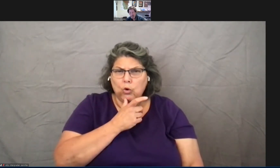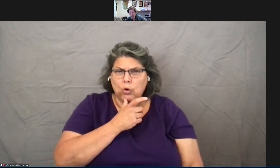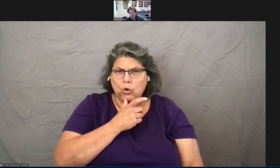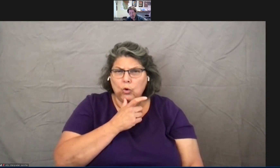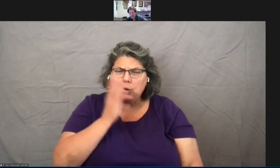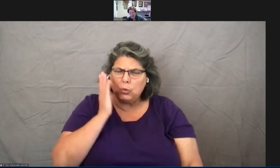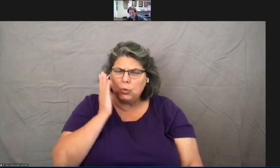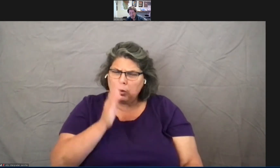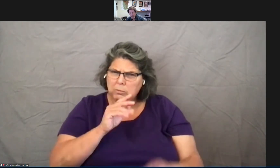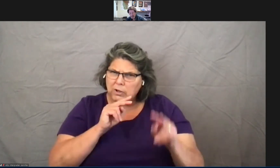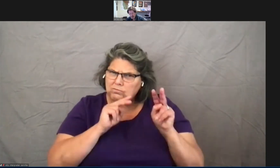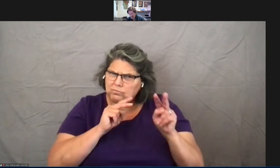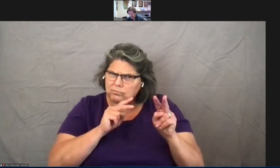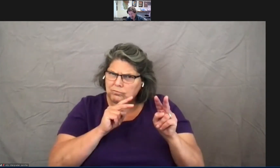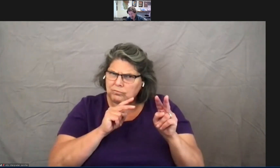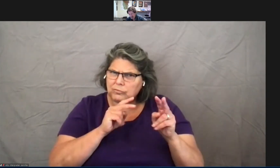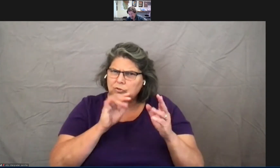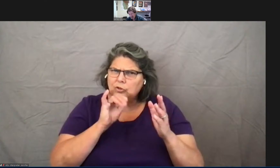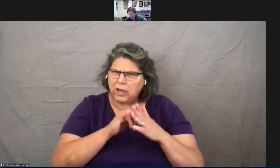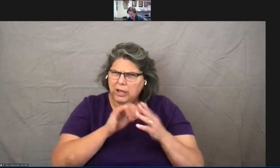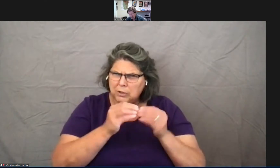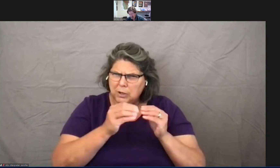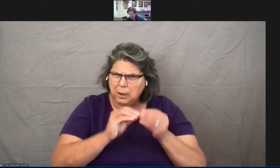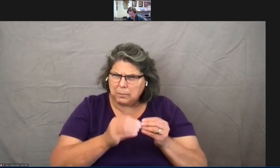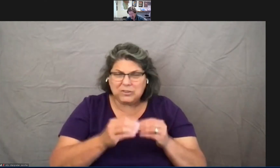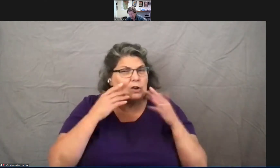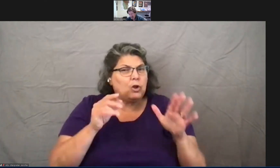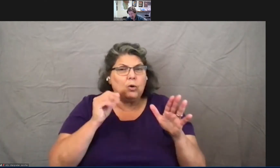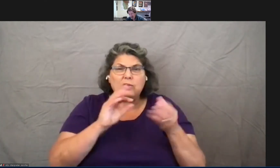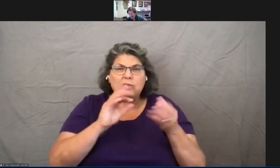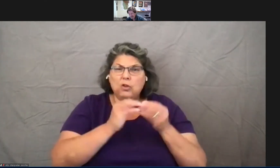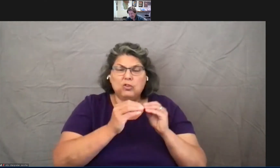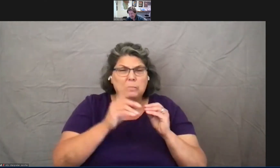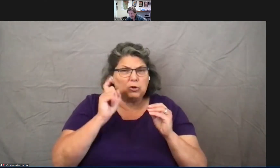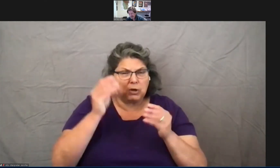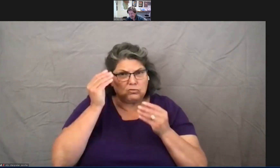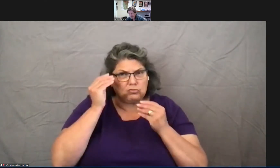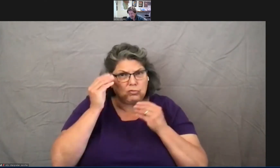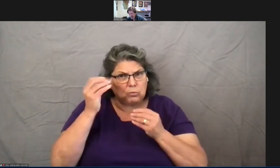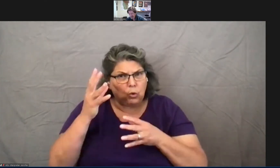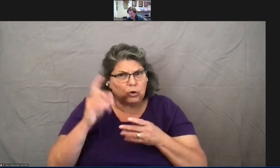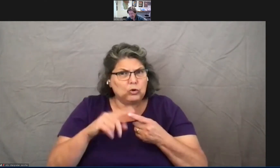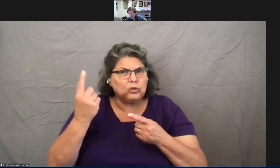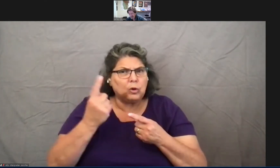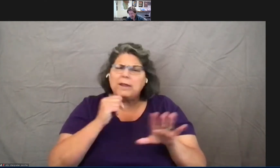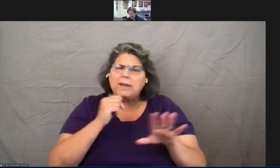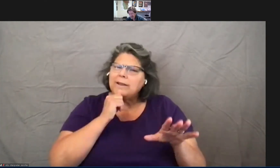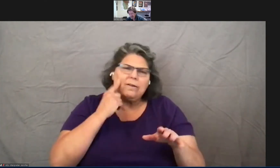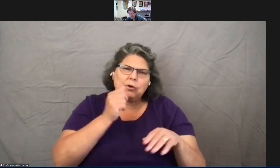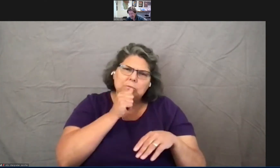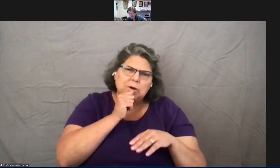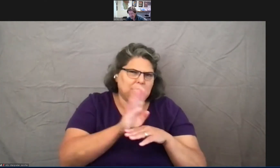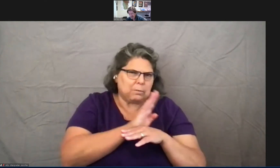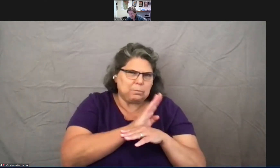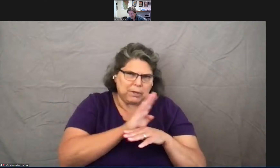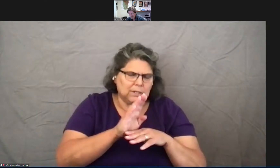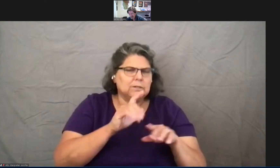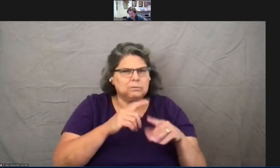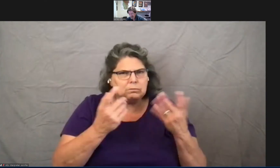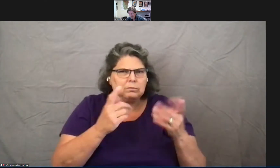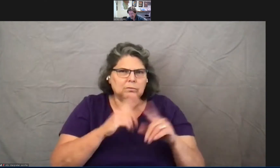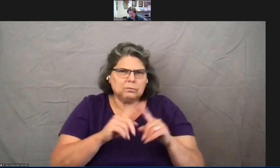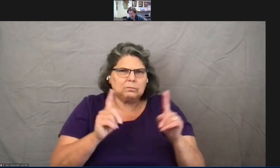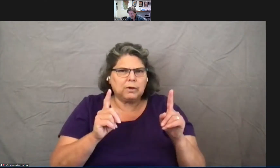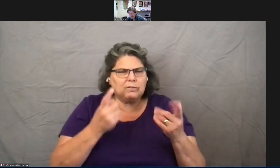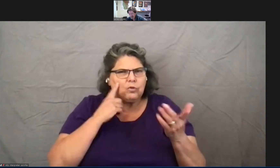this. And, I don't know if these numbers are reported anywhere, not the private businesses, but as an